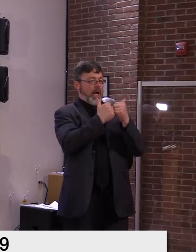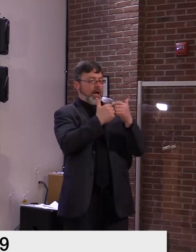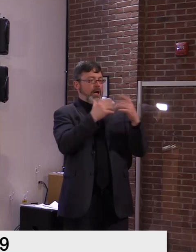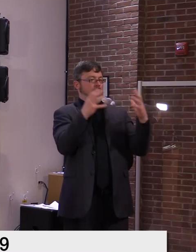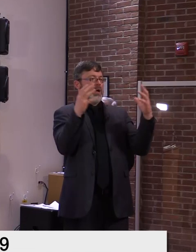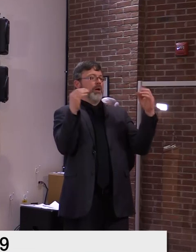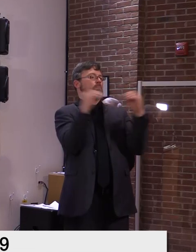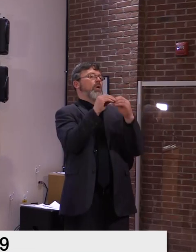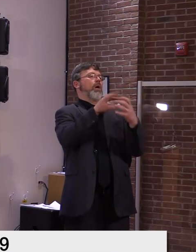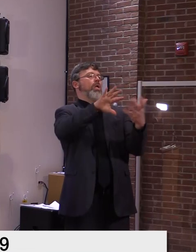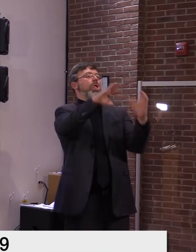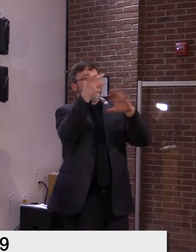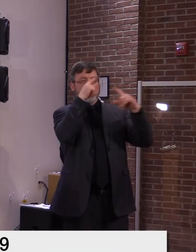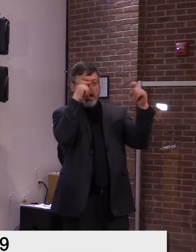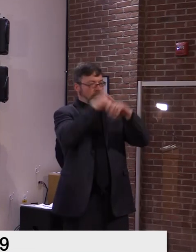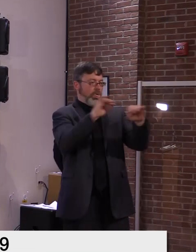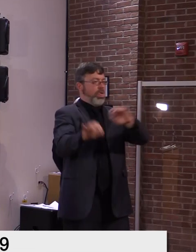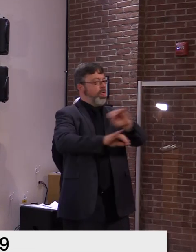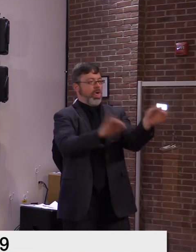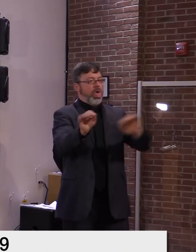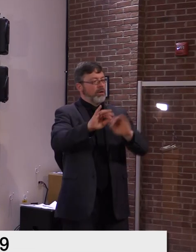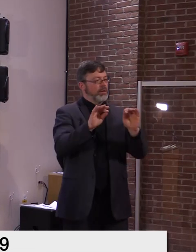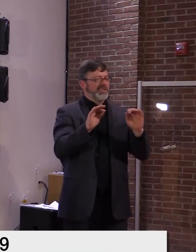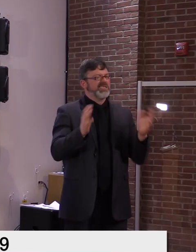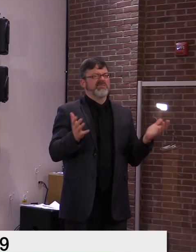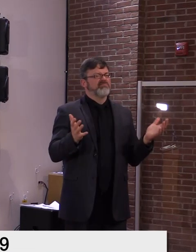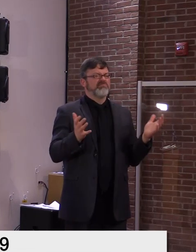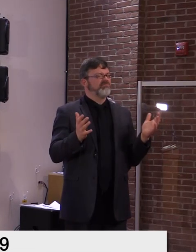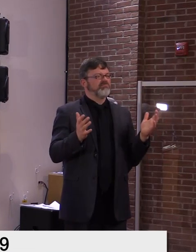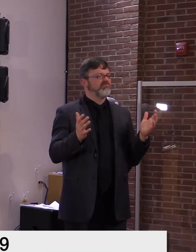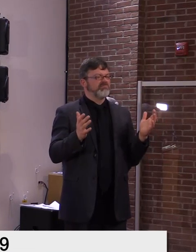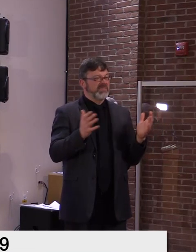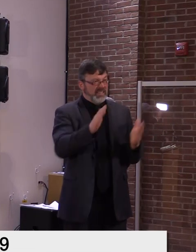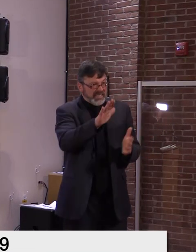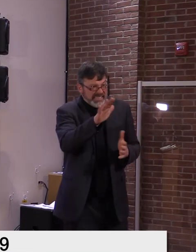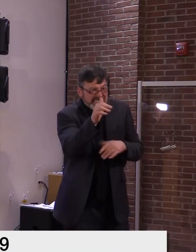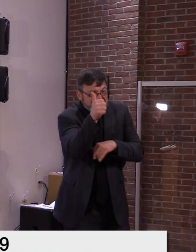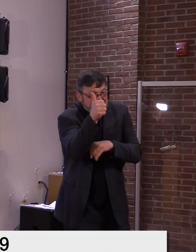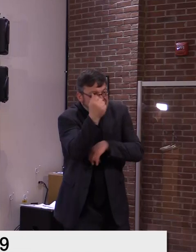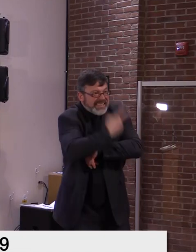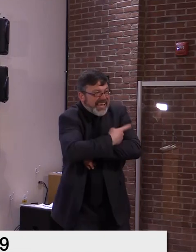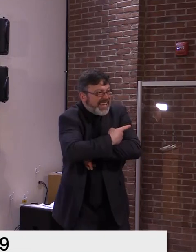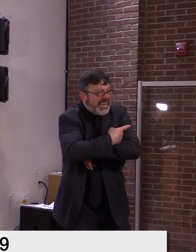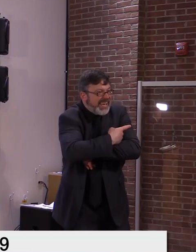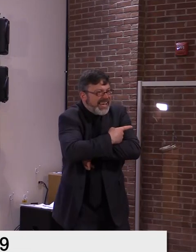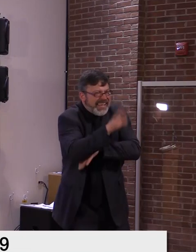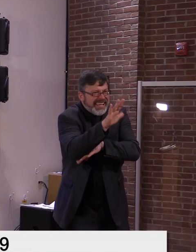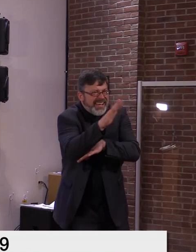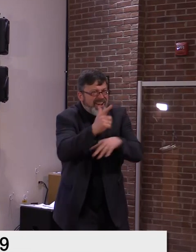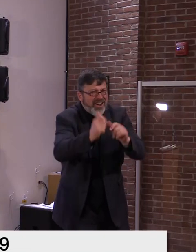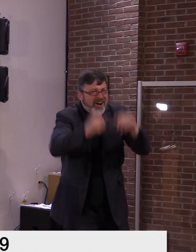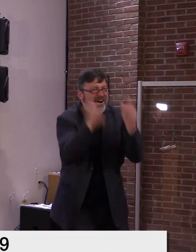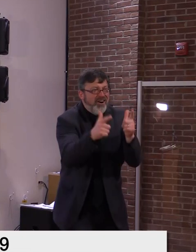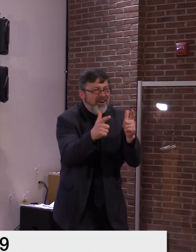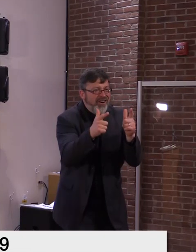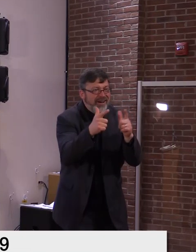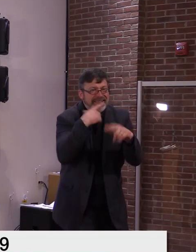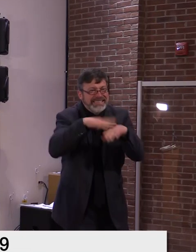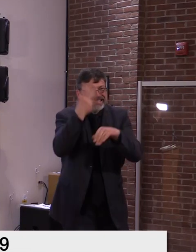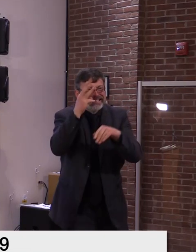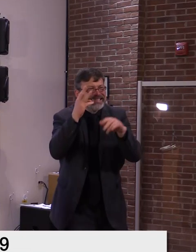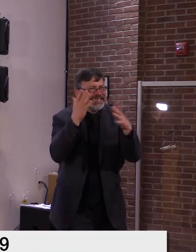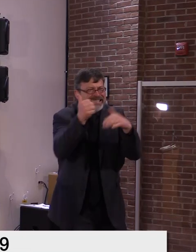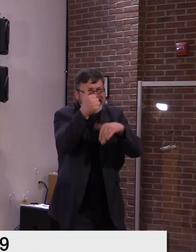week, you'll be able to sign up, and in the not too distant future, we'll be back